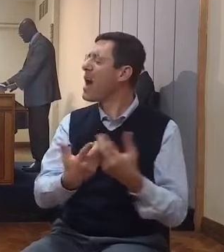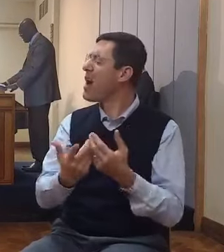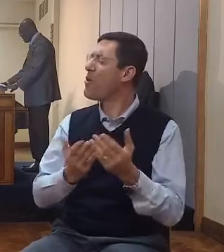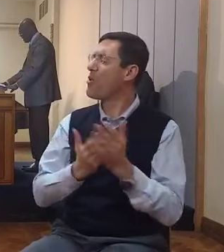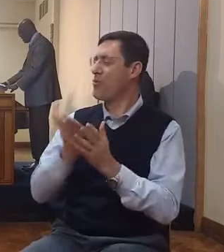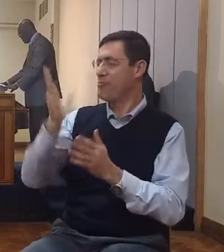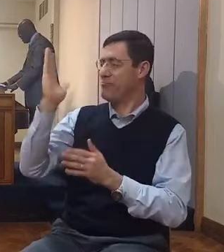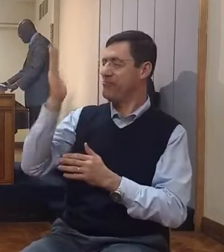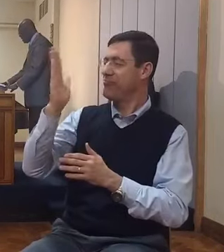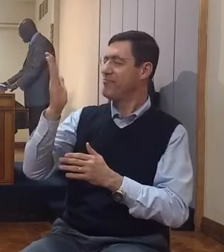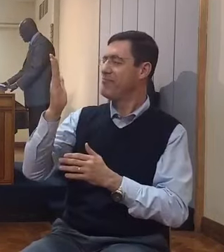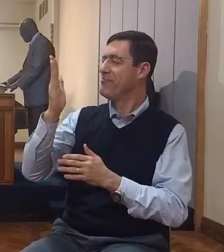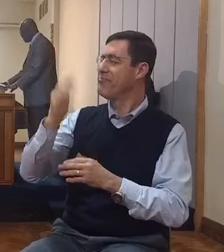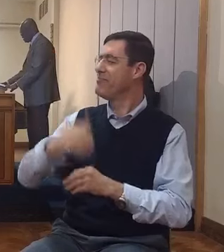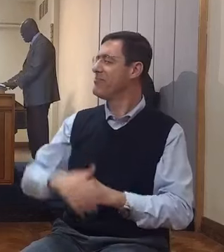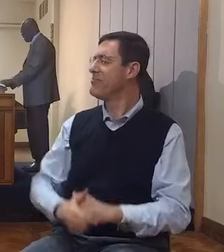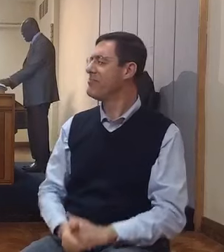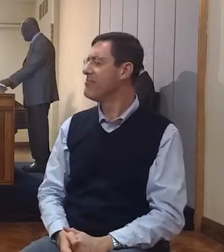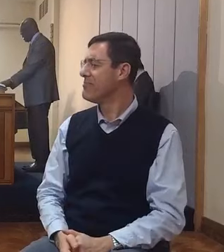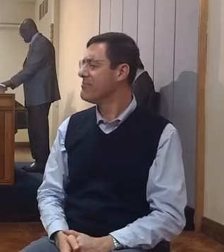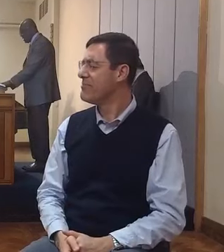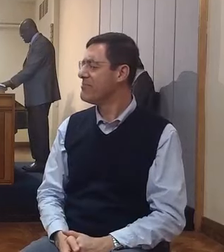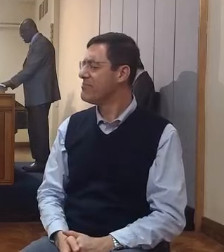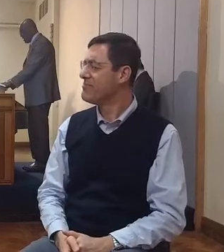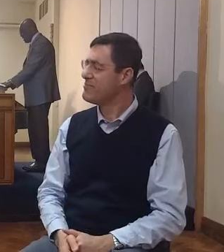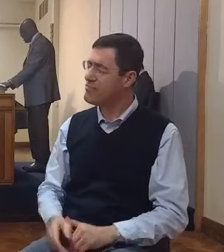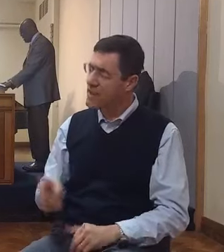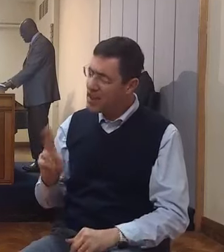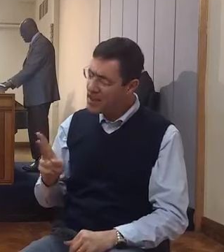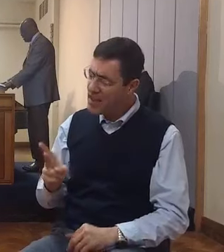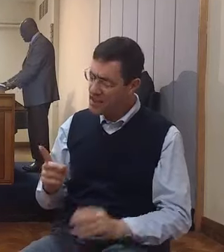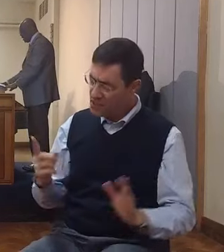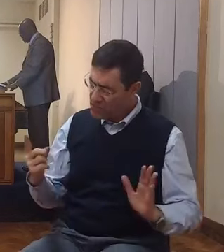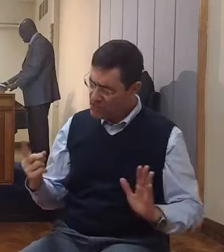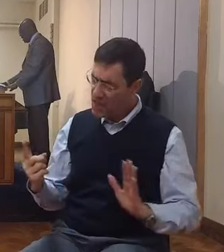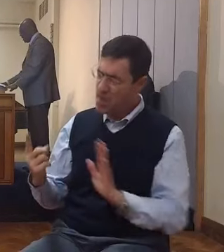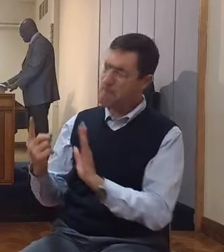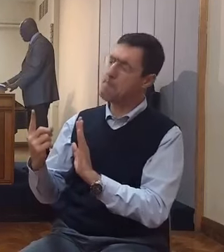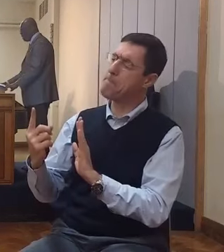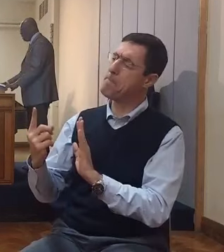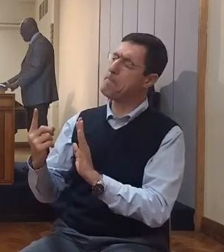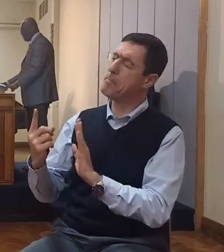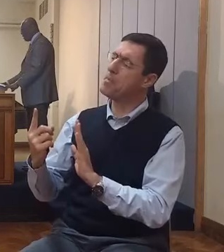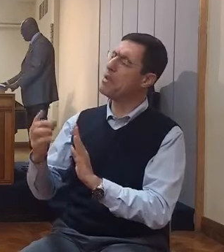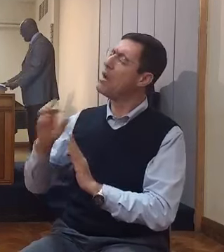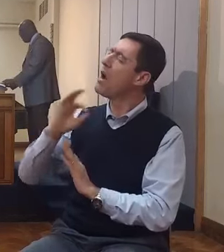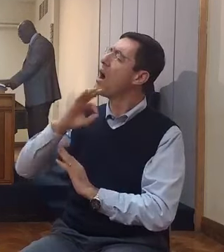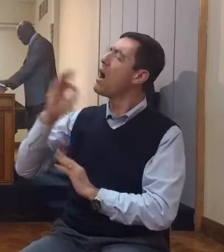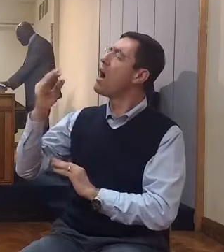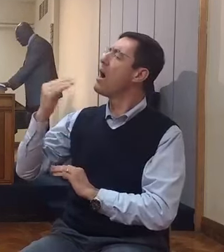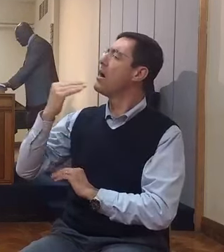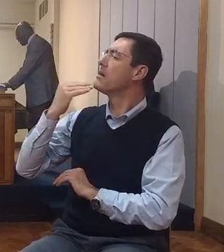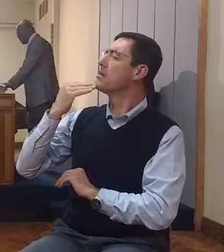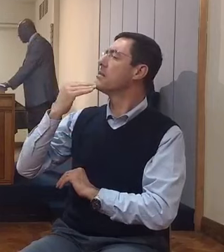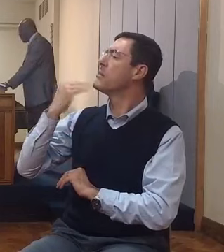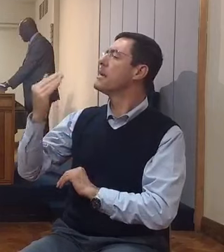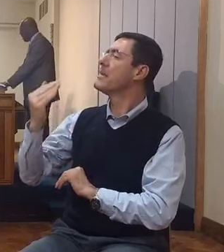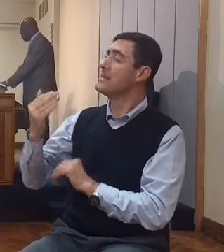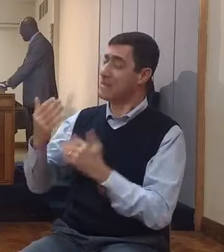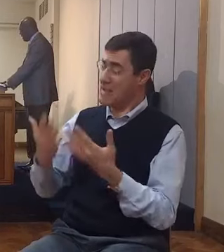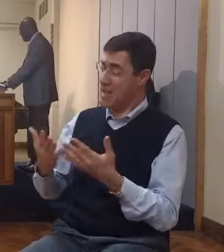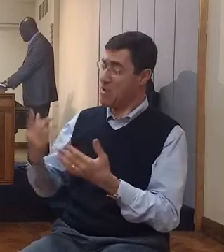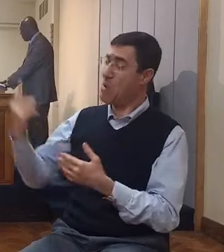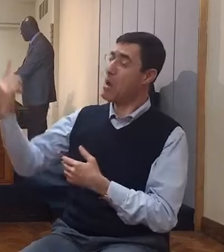again with thanksgiving around thy mercy seat, and plead that thou be pleased to come down now,